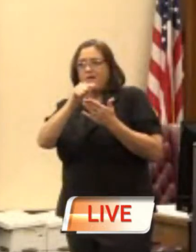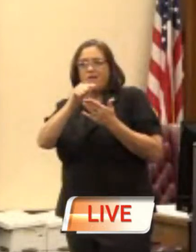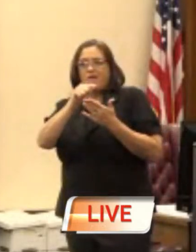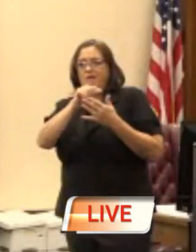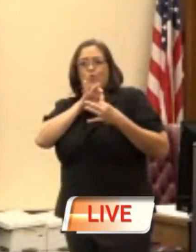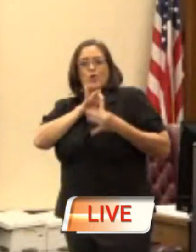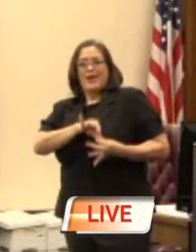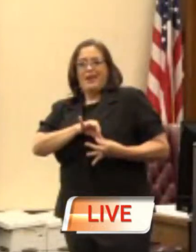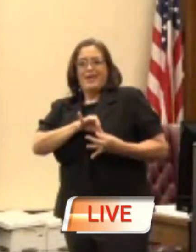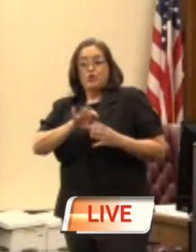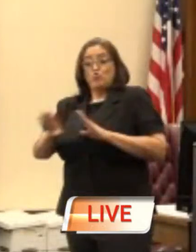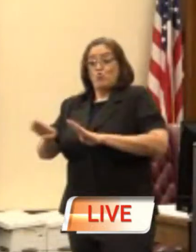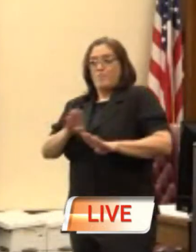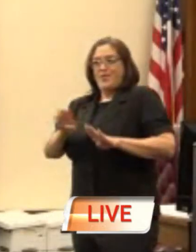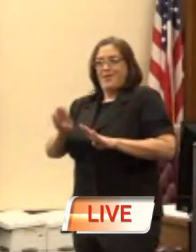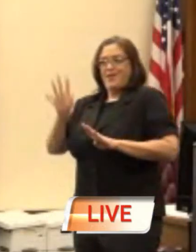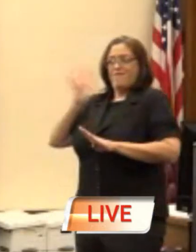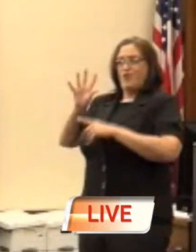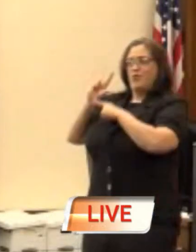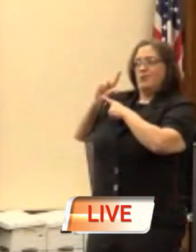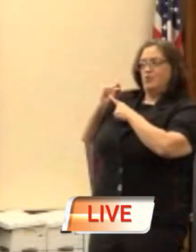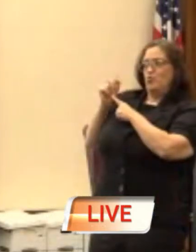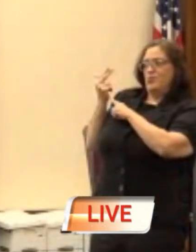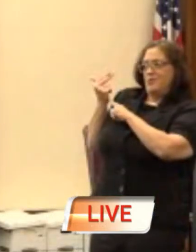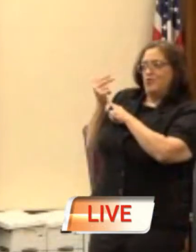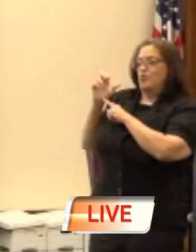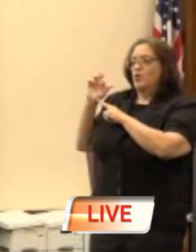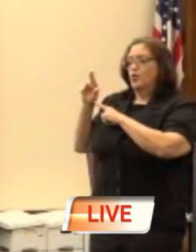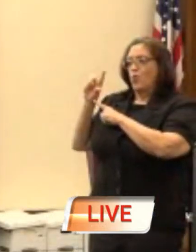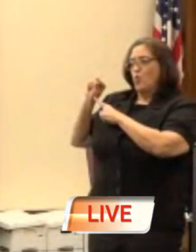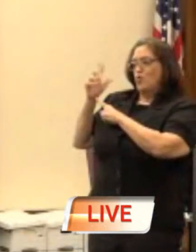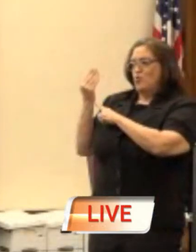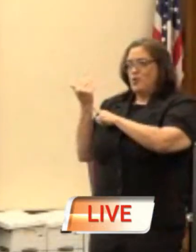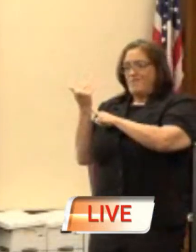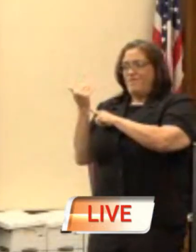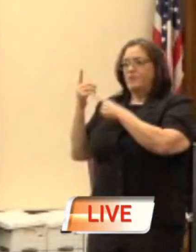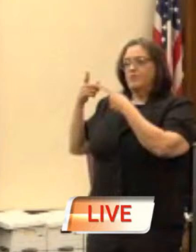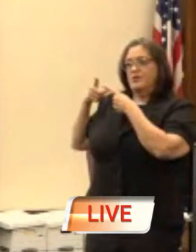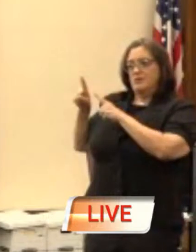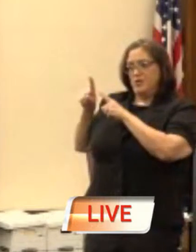his behavior in 2013 or 2015 at the time of trial.